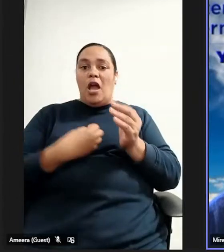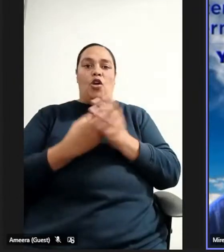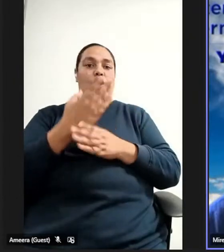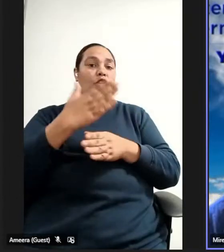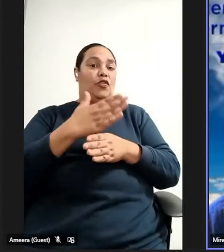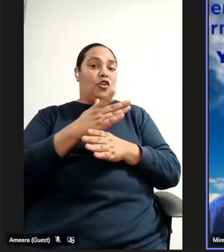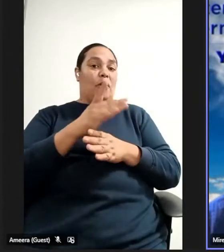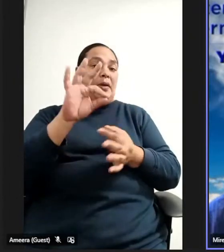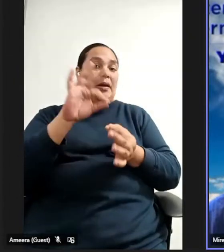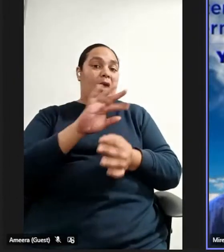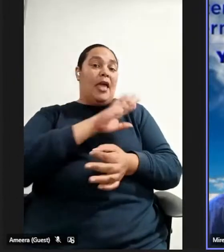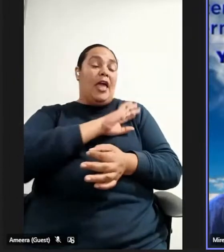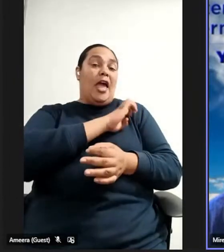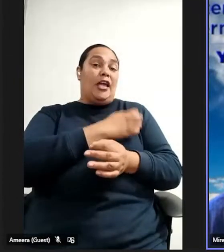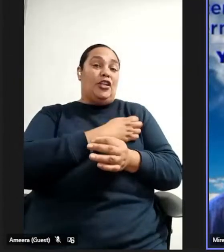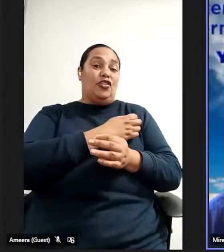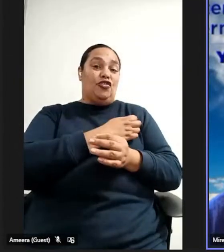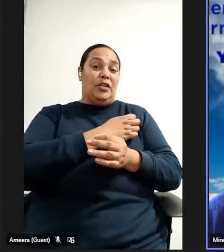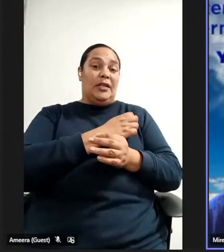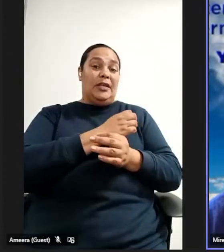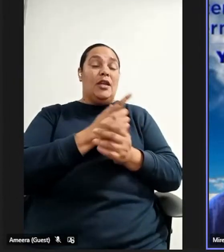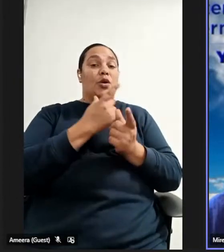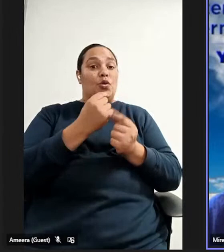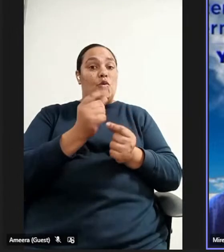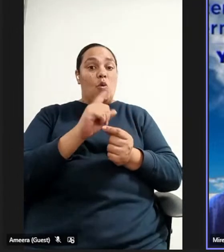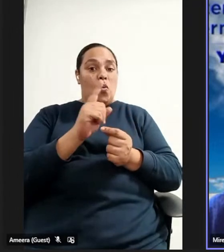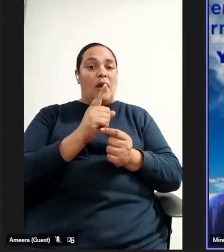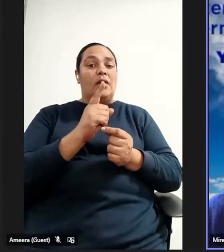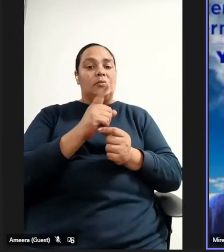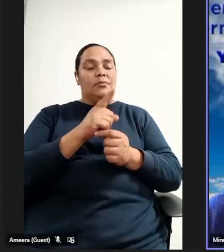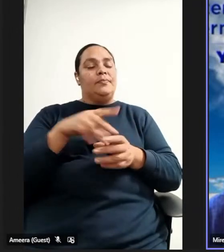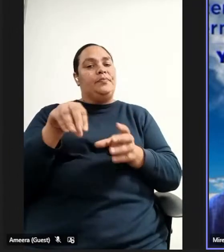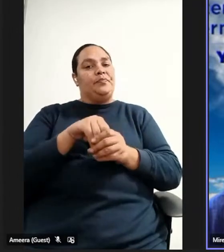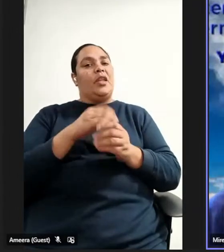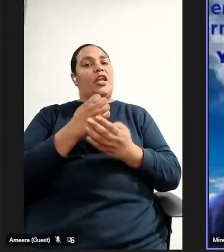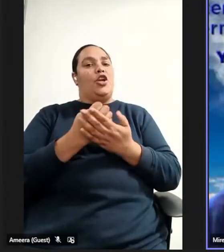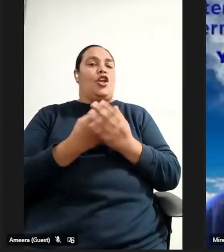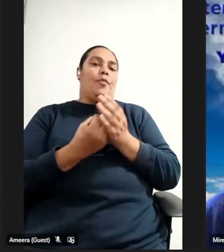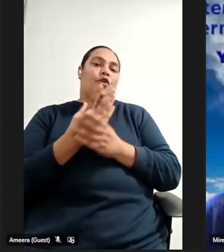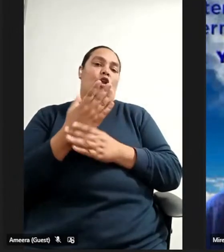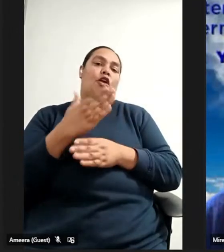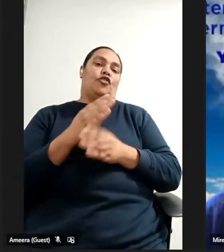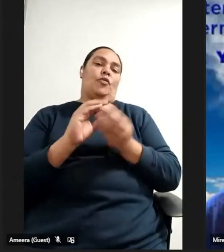pillar, contributes to economic growth and job creation in our province.